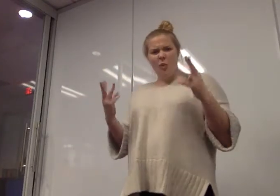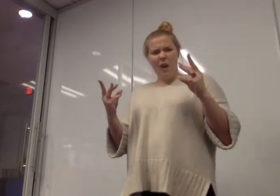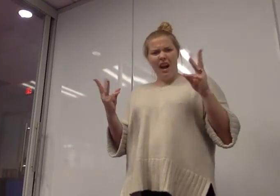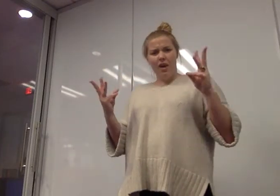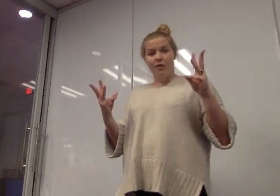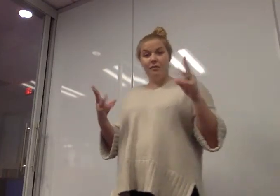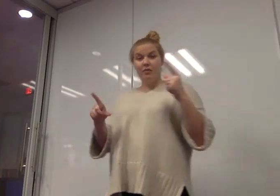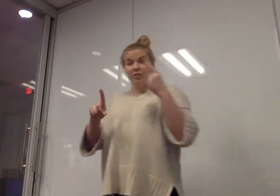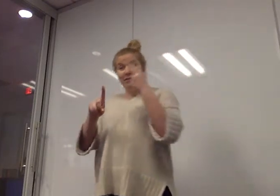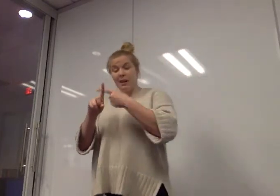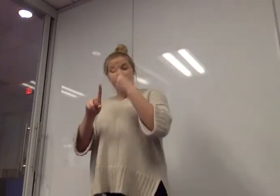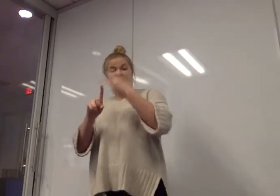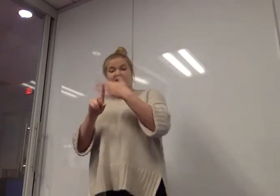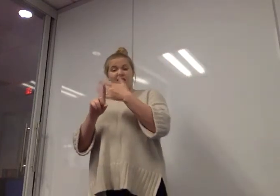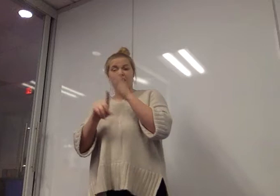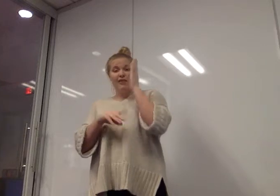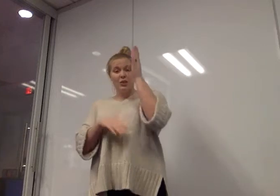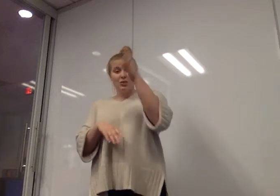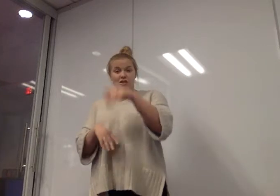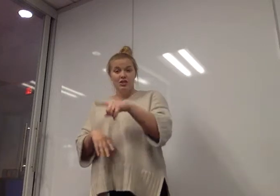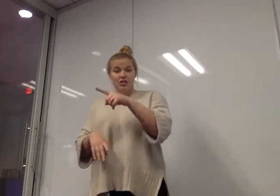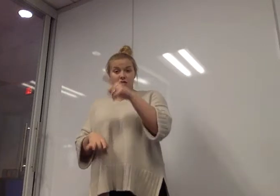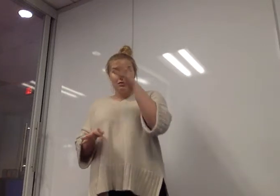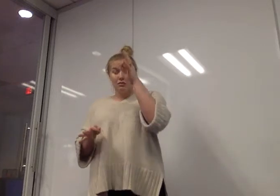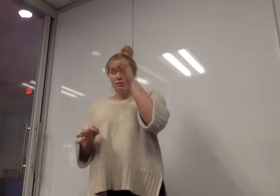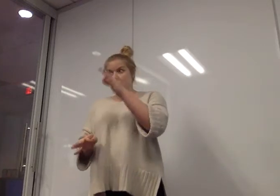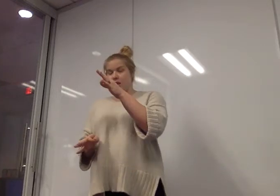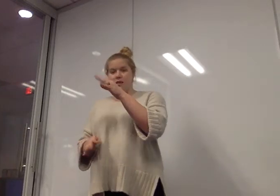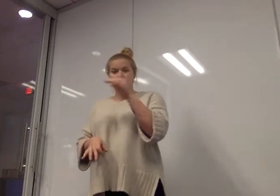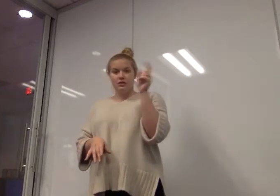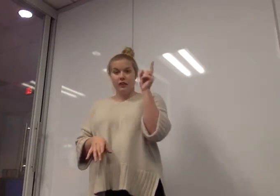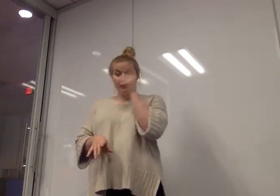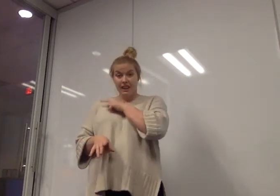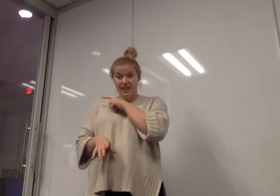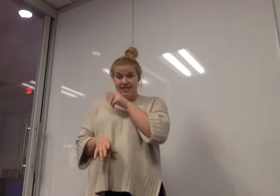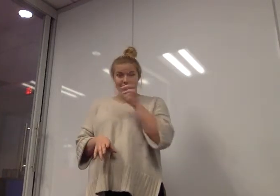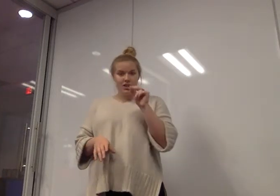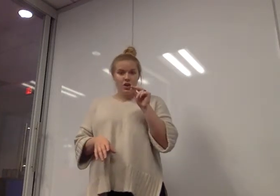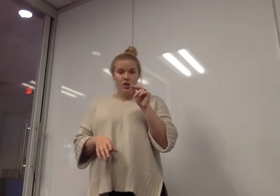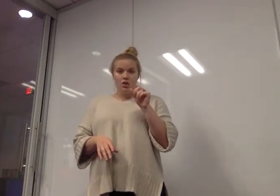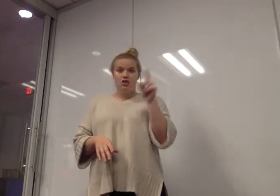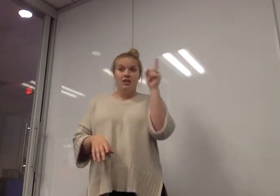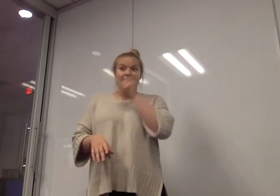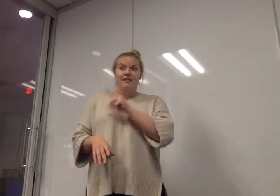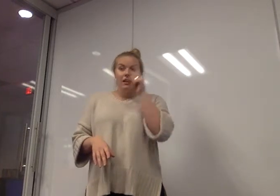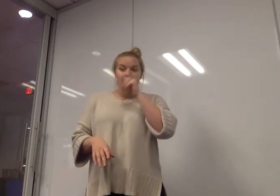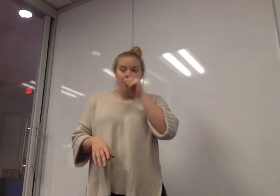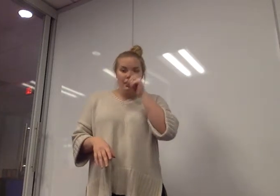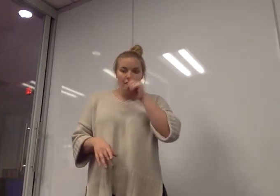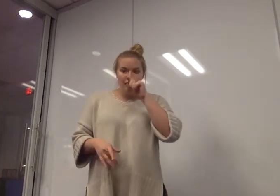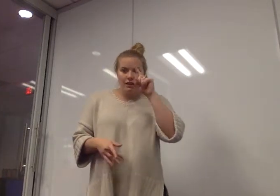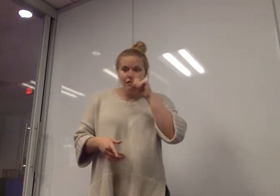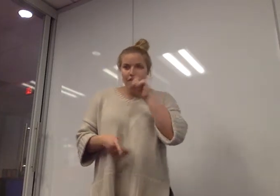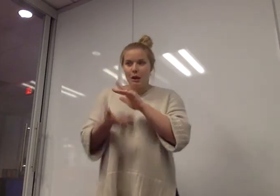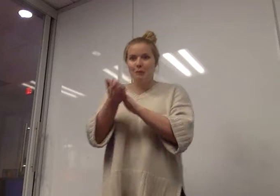later, and I realized that she had not just faked it till she made it, she had actually faked it till she became it. So she had